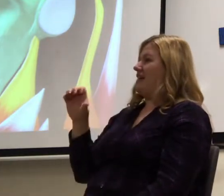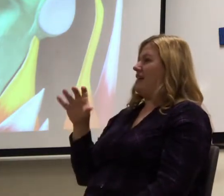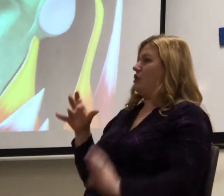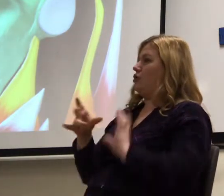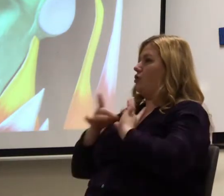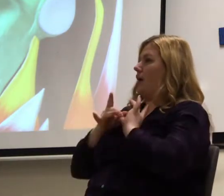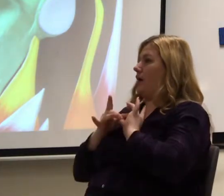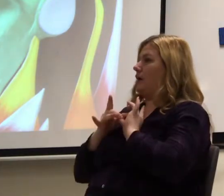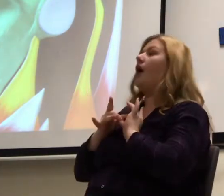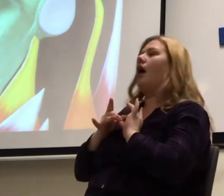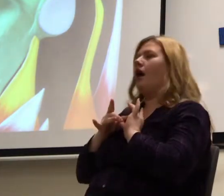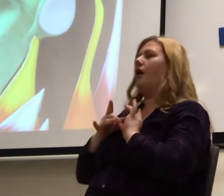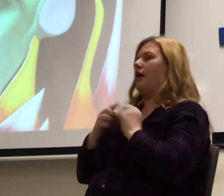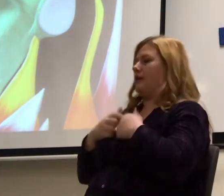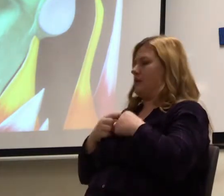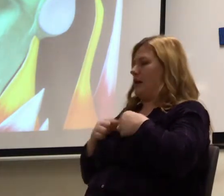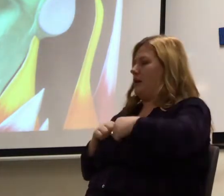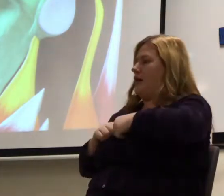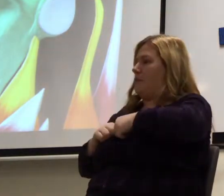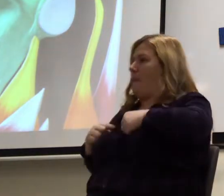shoulder separation, right?